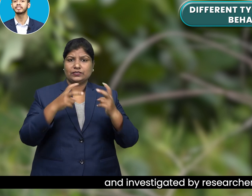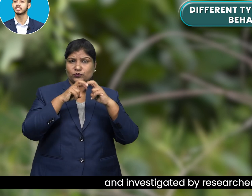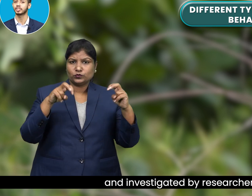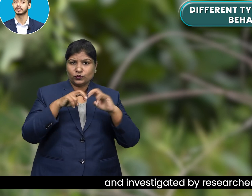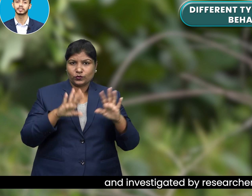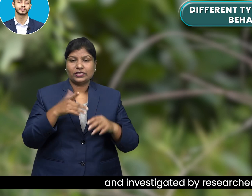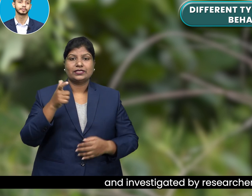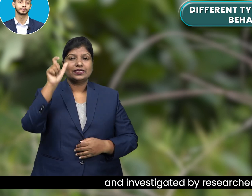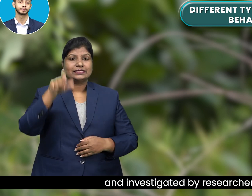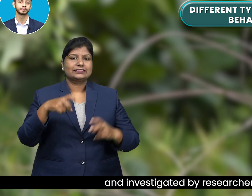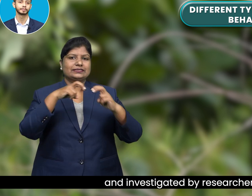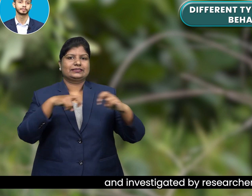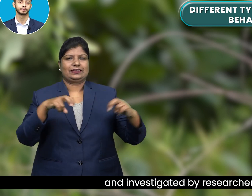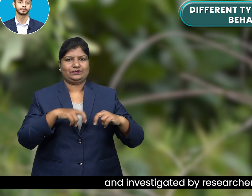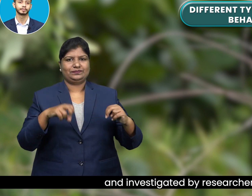by researchers.